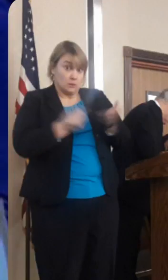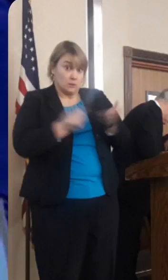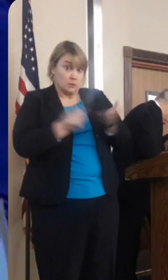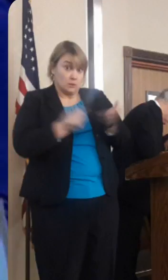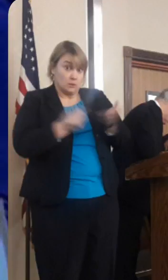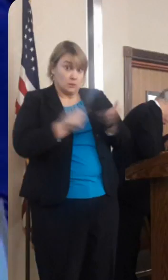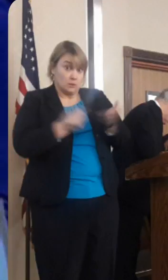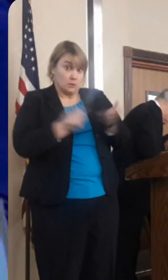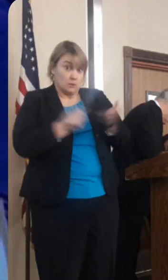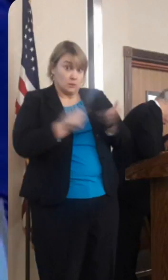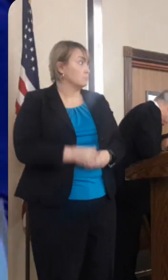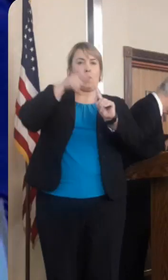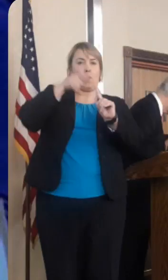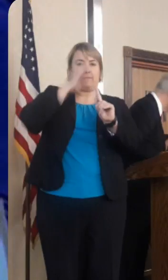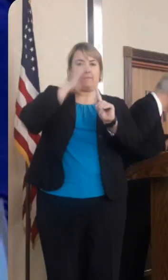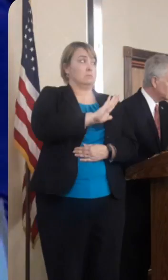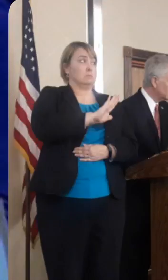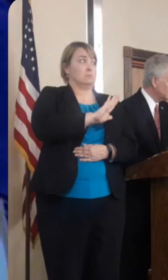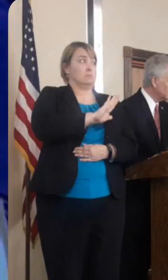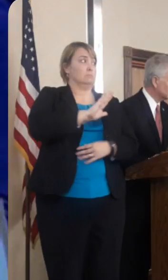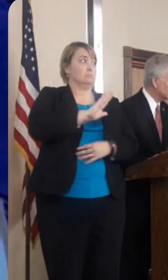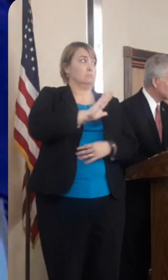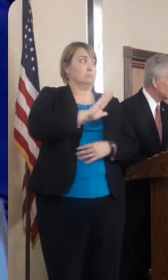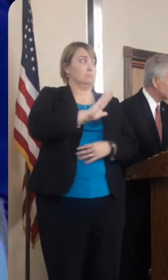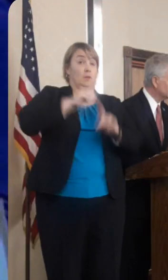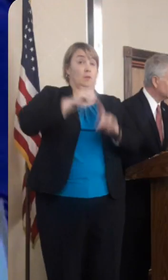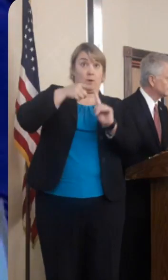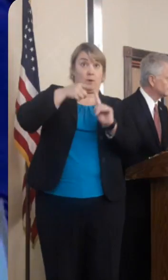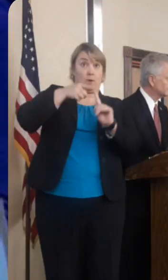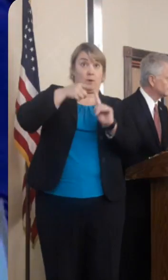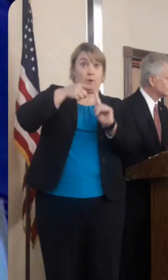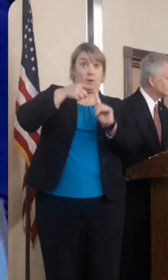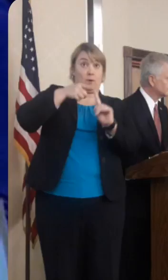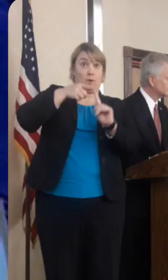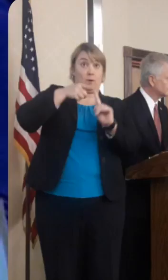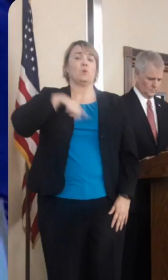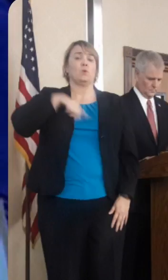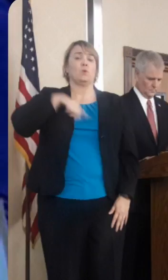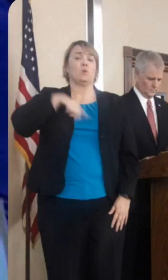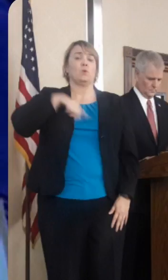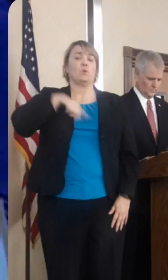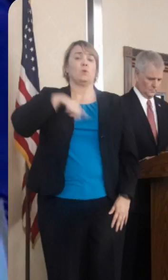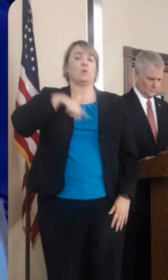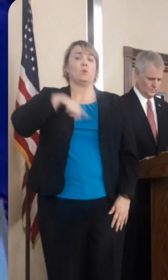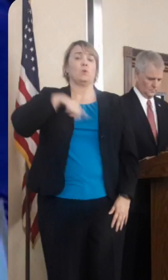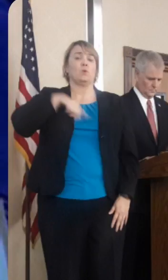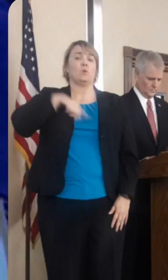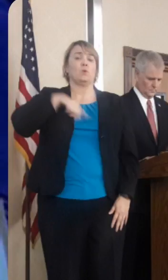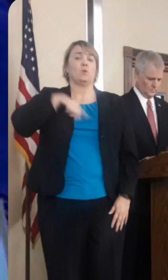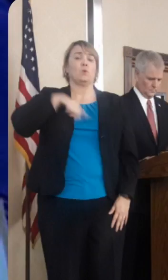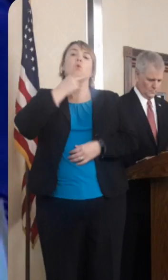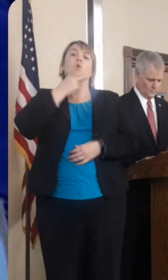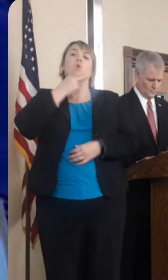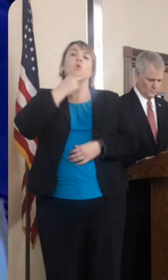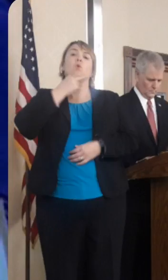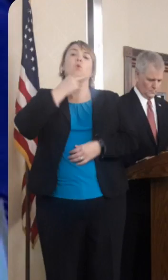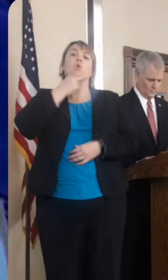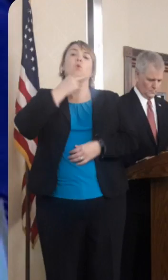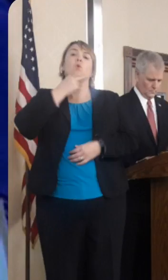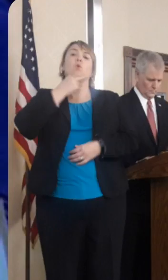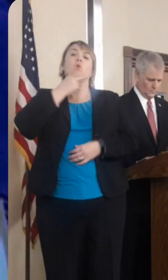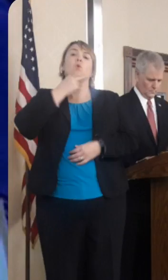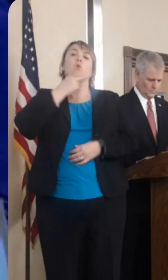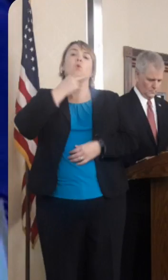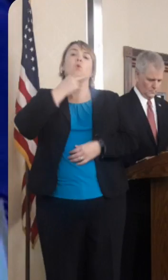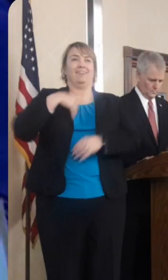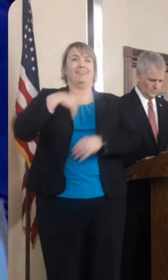Point of information. Yes, sir. If we're doing voice votes only, how do we account for proxy votes if